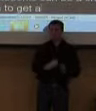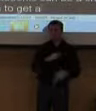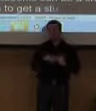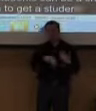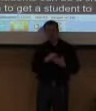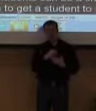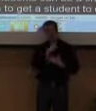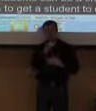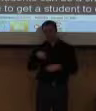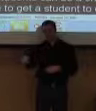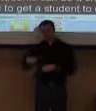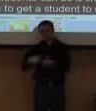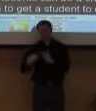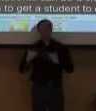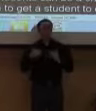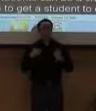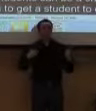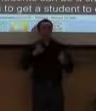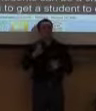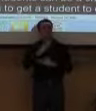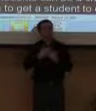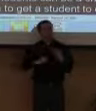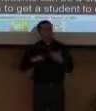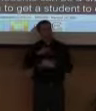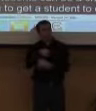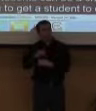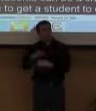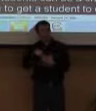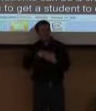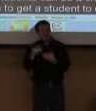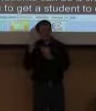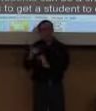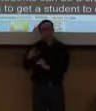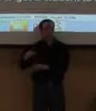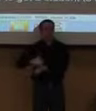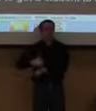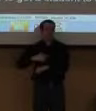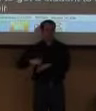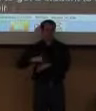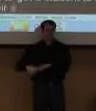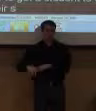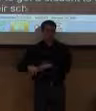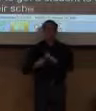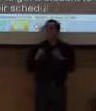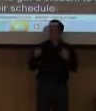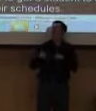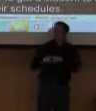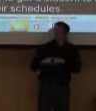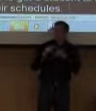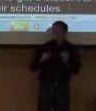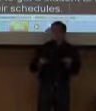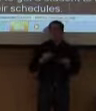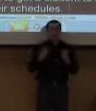of whom have a large laboratory component in their schedules, which restricts their time. But also many of our students